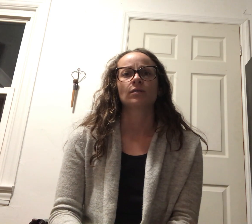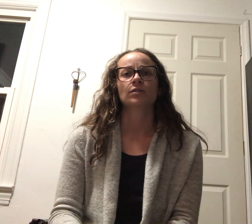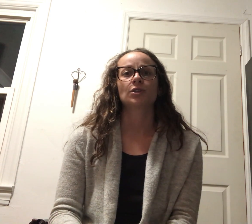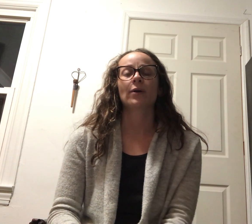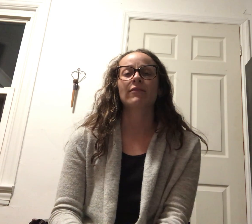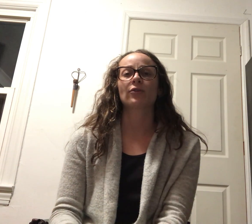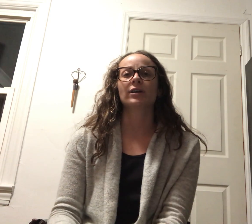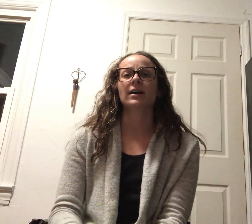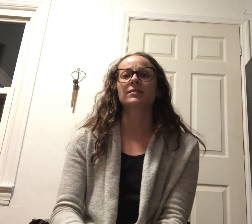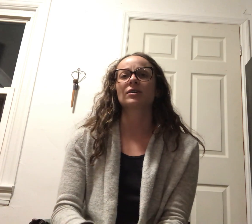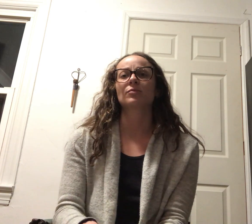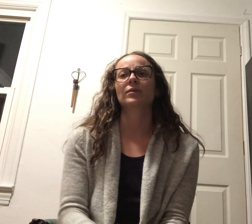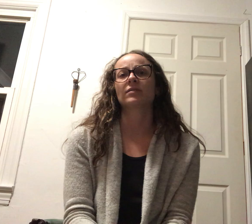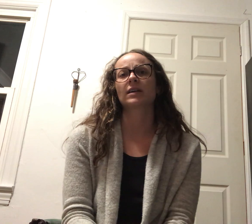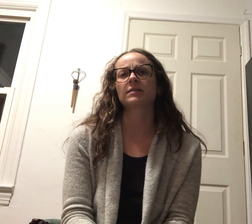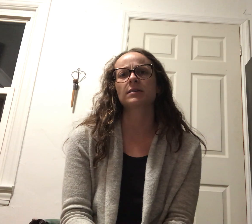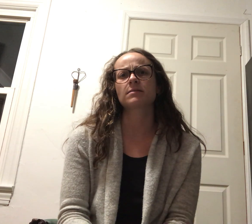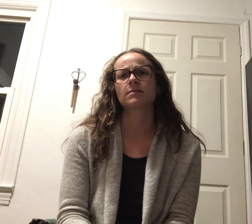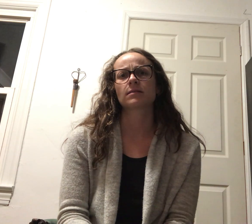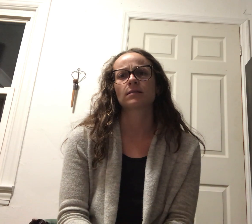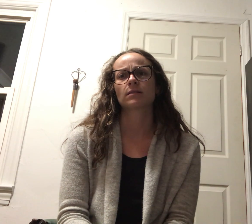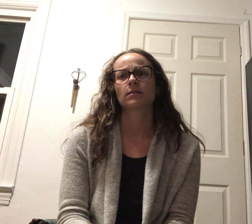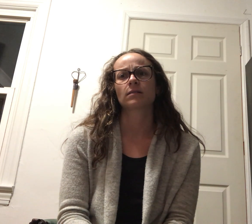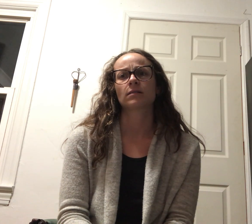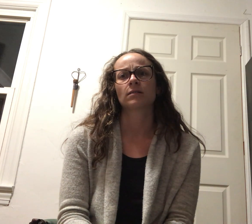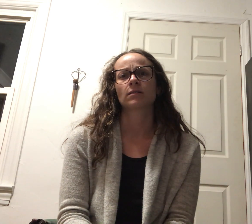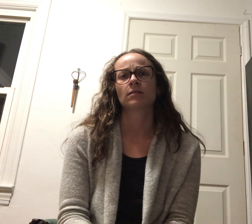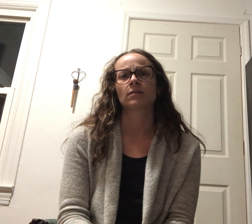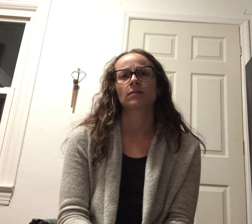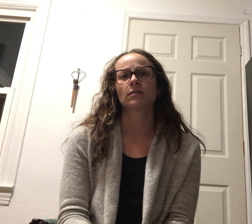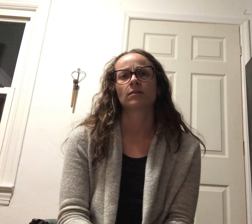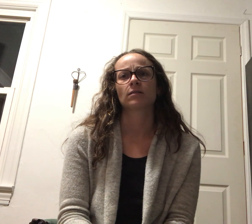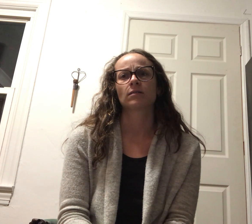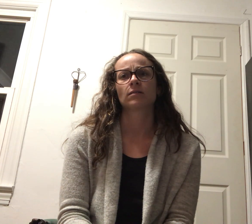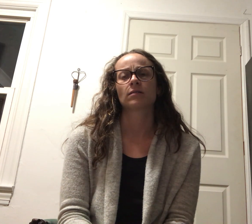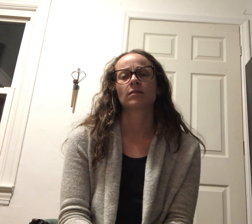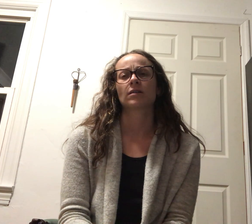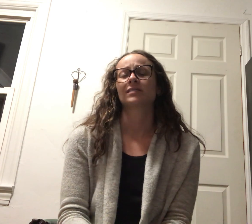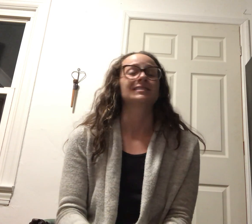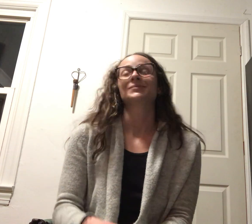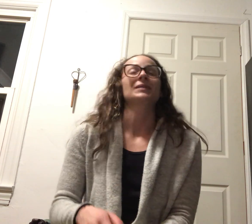Do you have a greenhouse that you put things in? We started with seedlings, though, and we just put them in the basement.